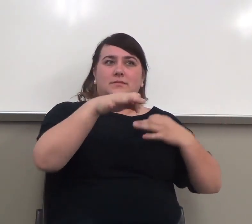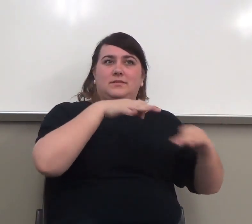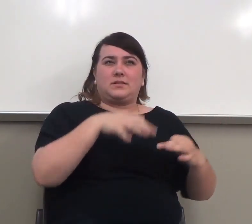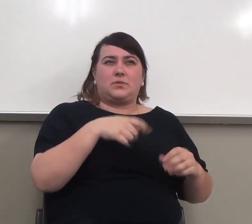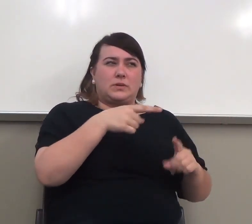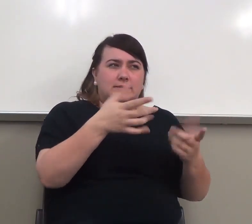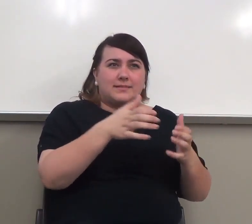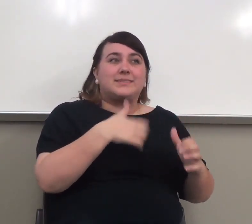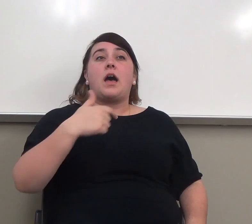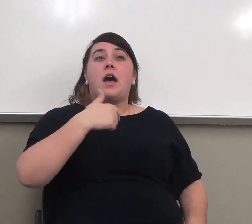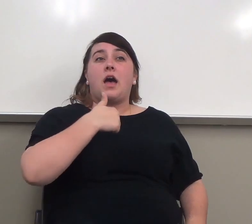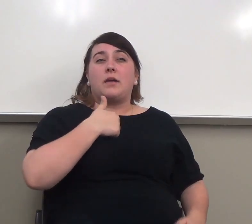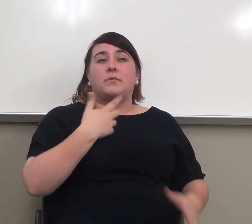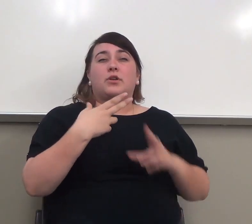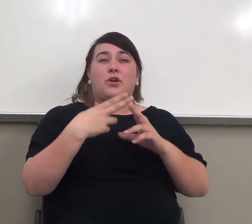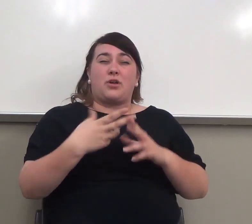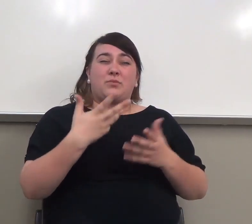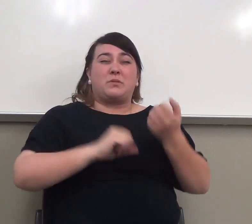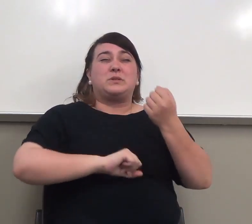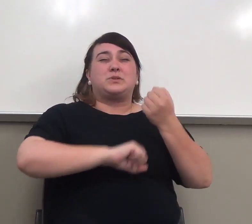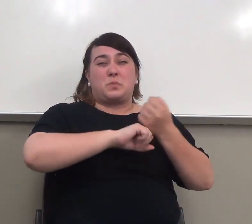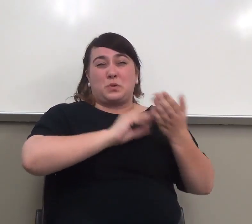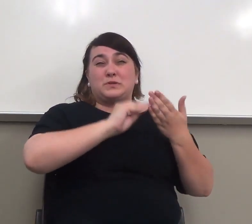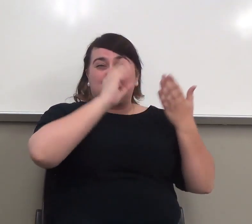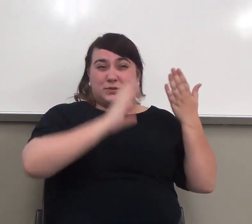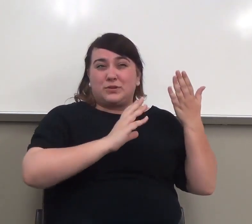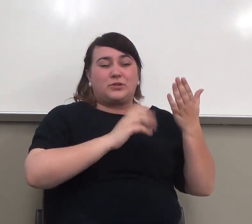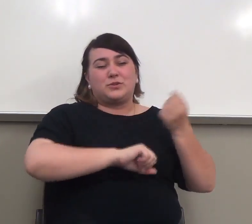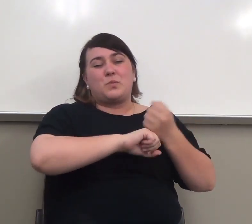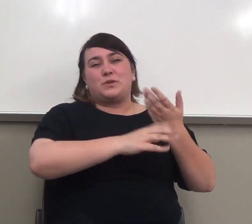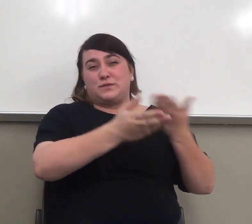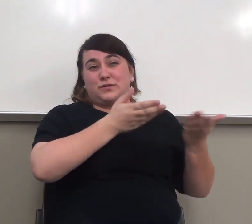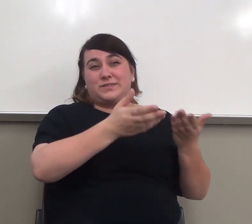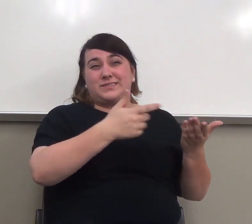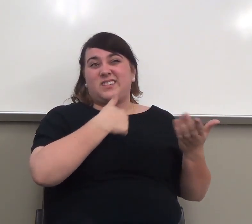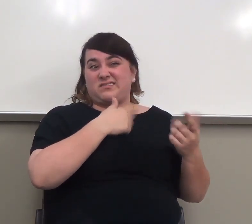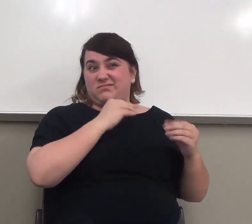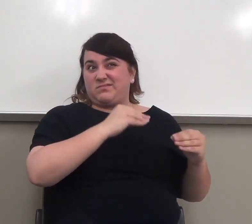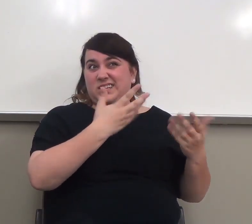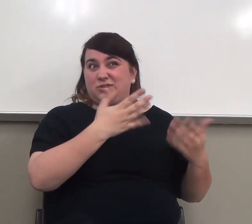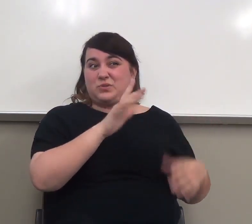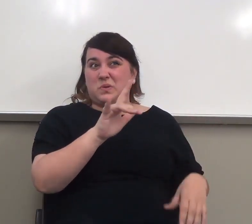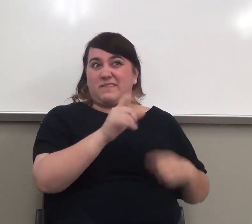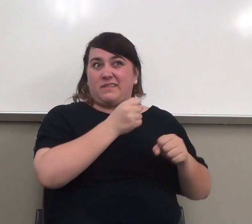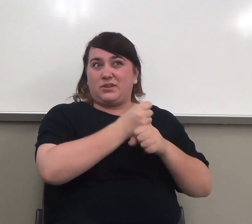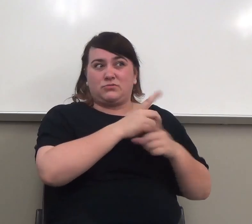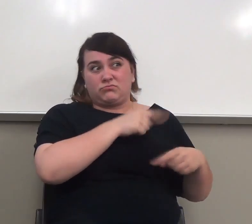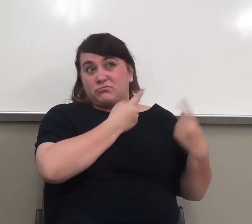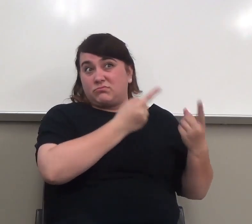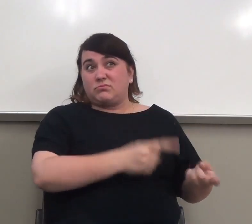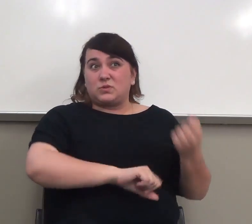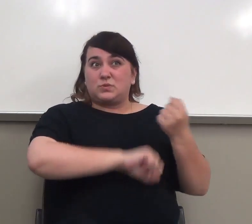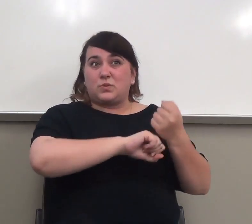supports students, okay? But they want to be called the Access Resource Center. So you have an ARC counselor